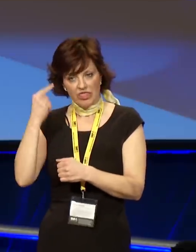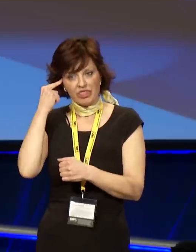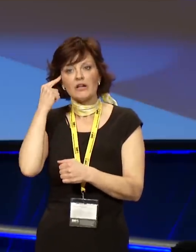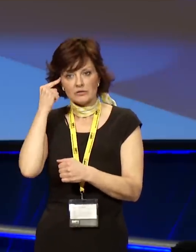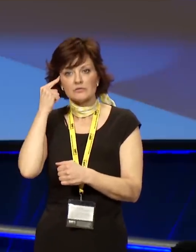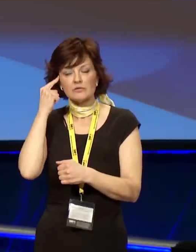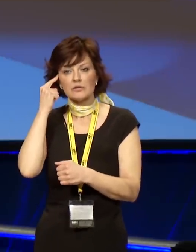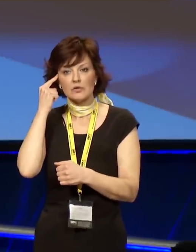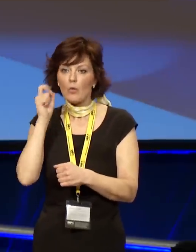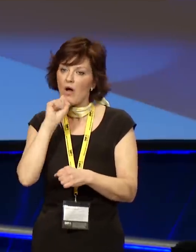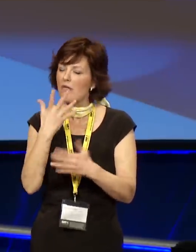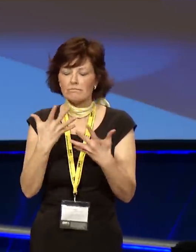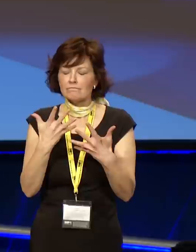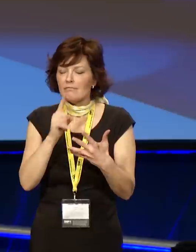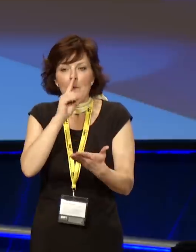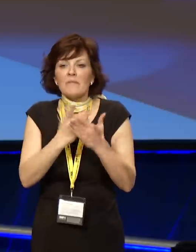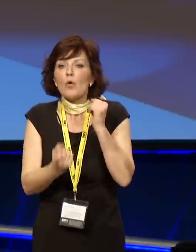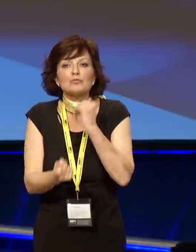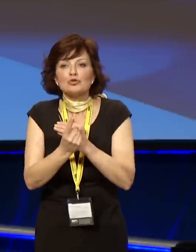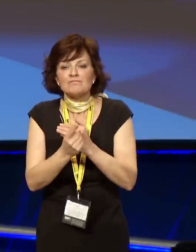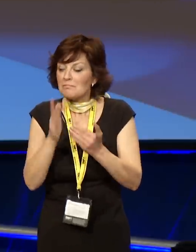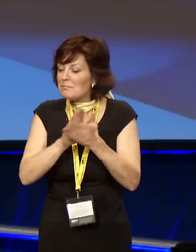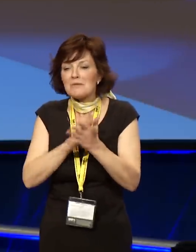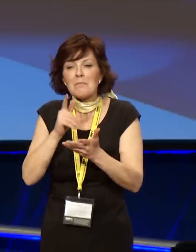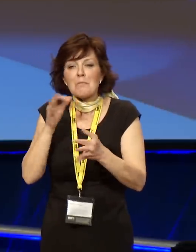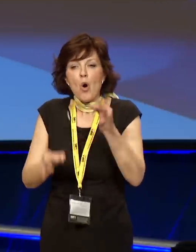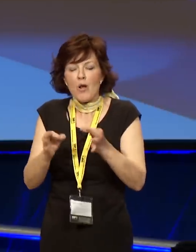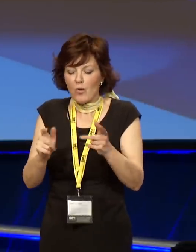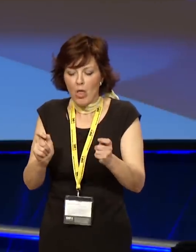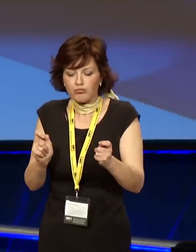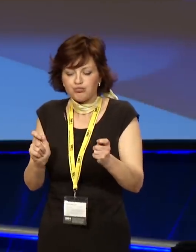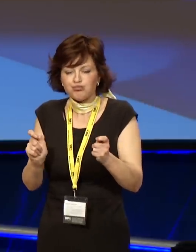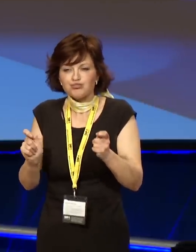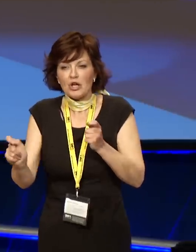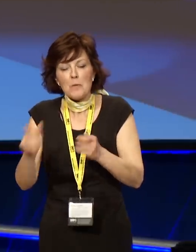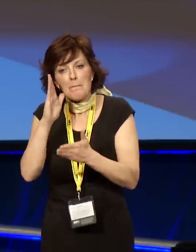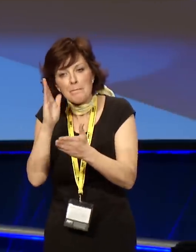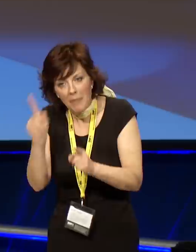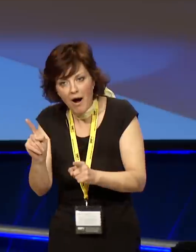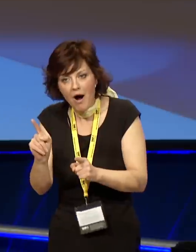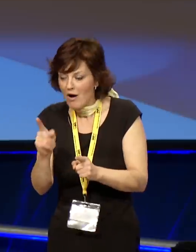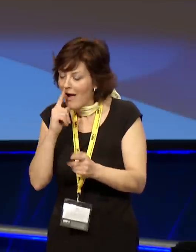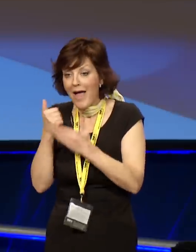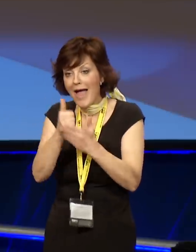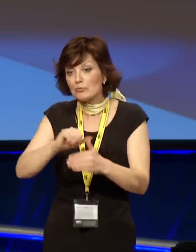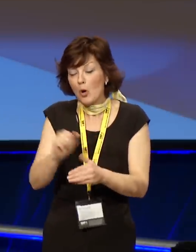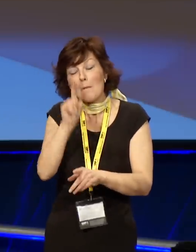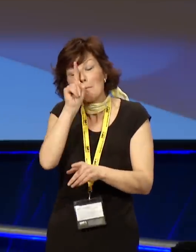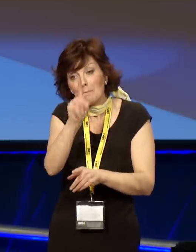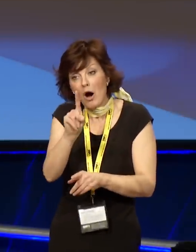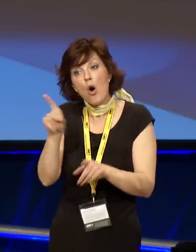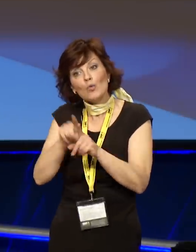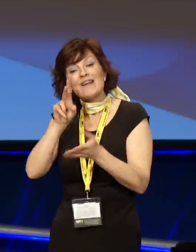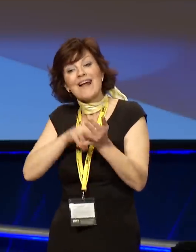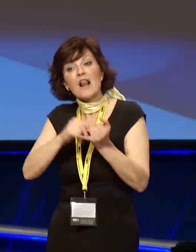an unprecedented opportunity to move politics in a direction of Scotland, certainly, but also, as Nicola has rightly pointed